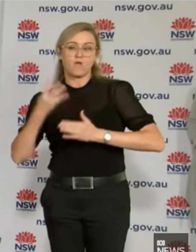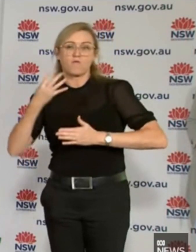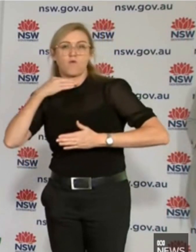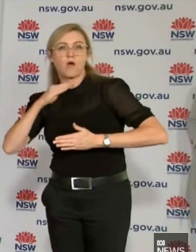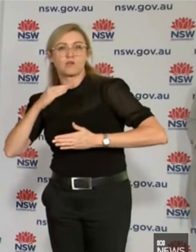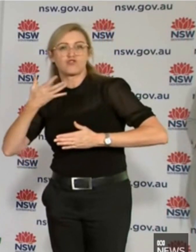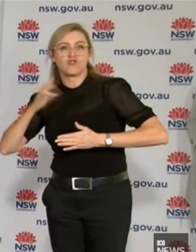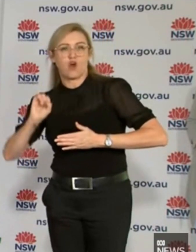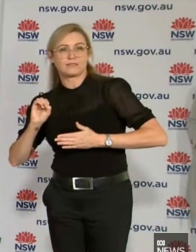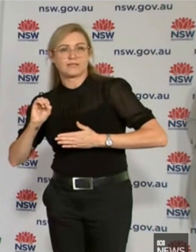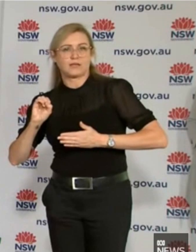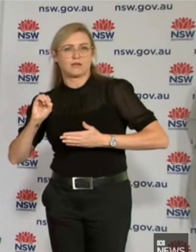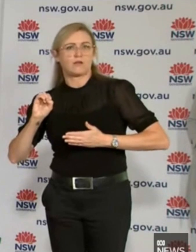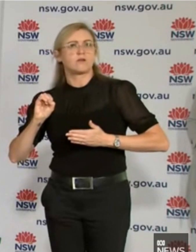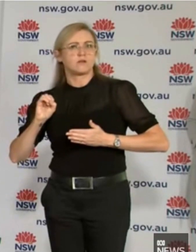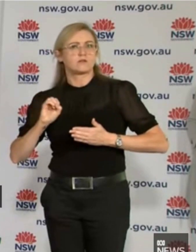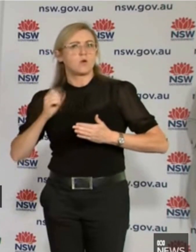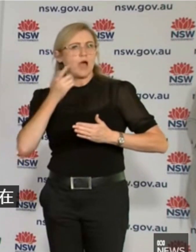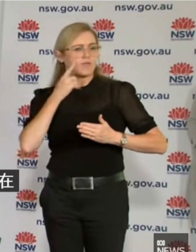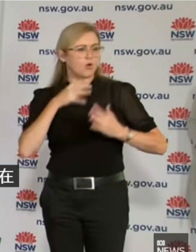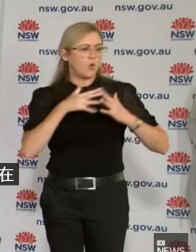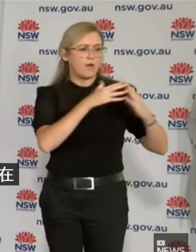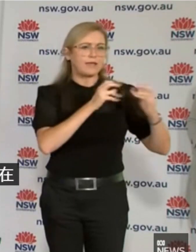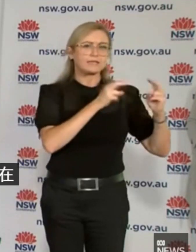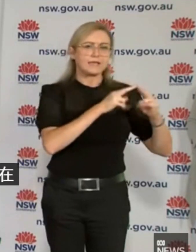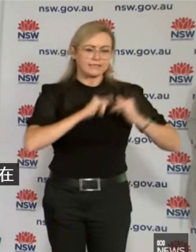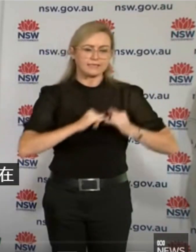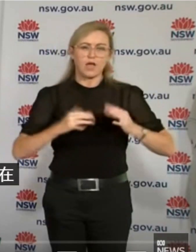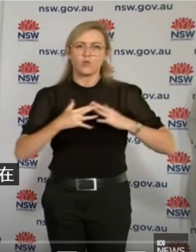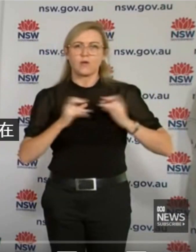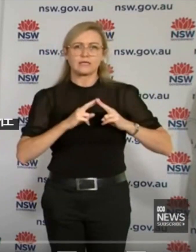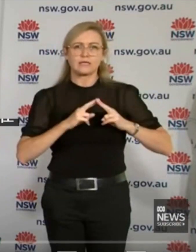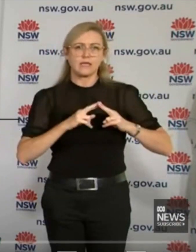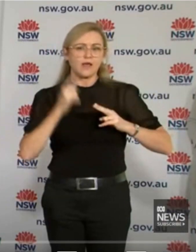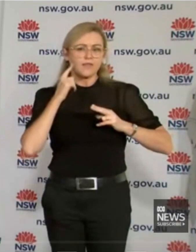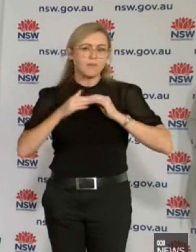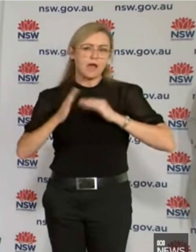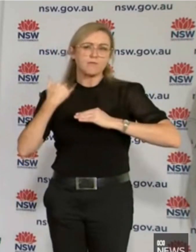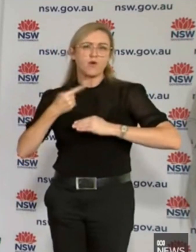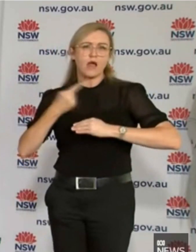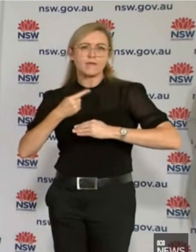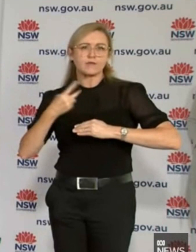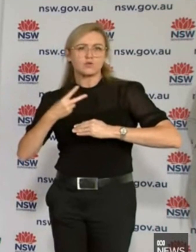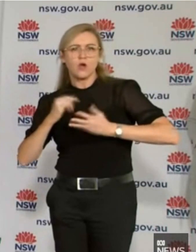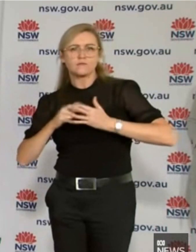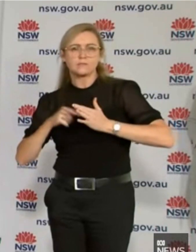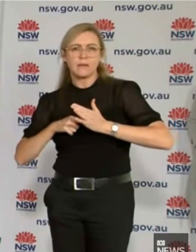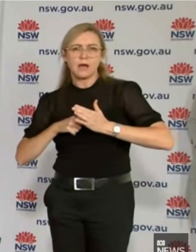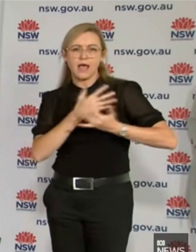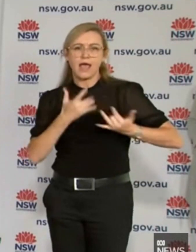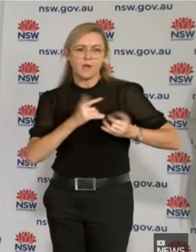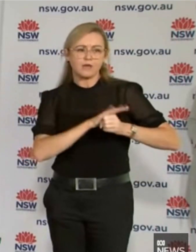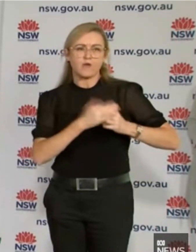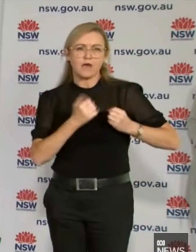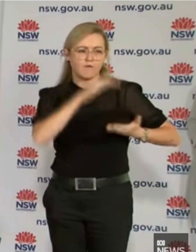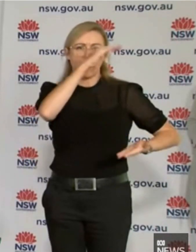So again, to the people of South West Sydney and Western Sydney, you're doing a great job getting vaccinated, complying with our stay-at-home rules, and you're making a difference